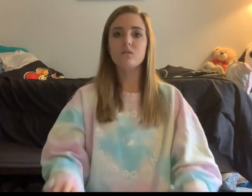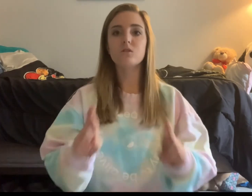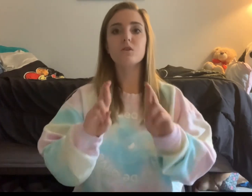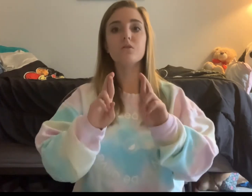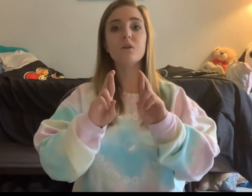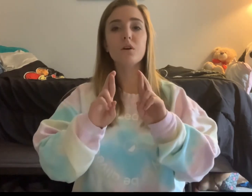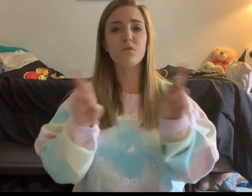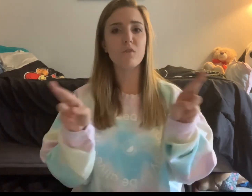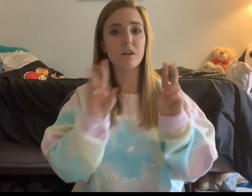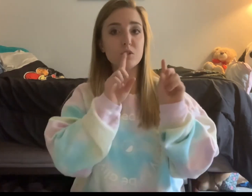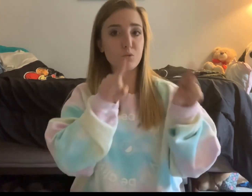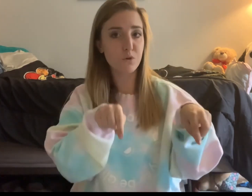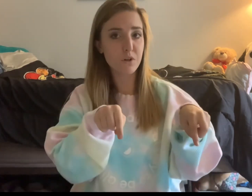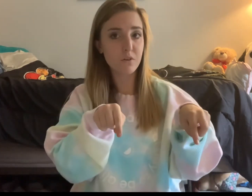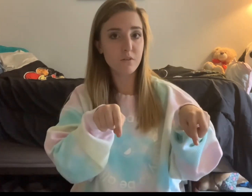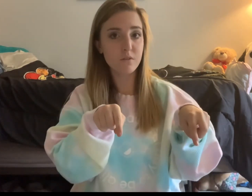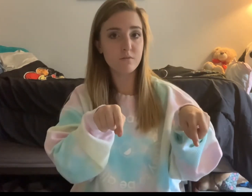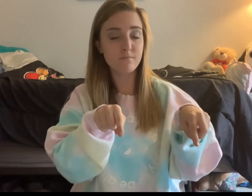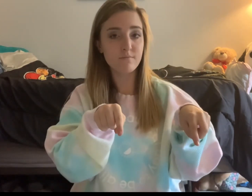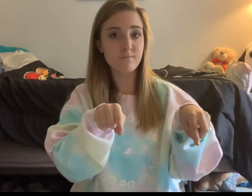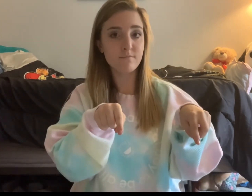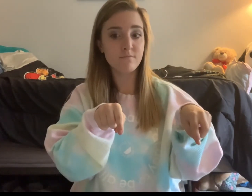So ready to order.